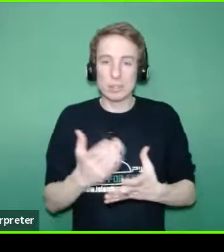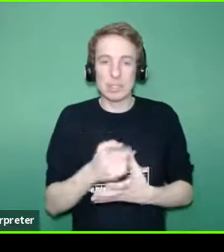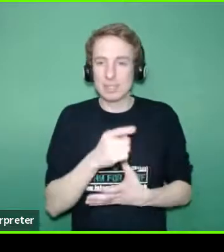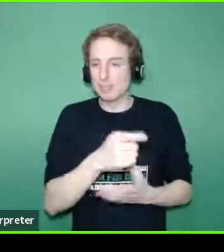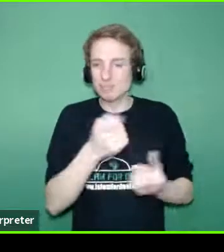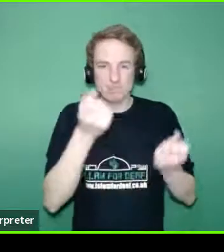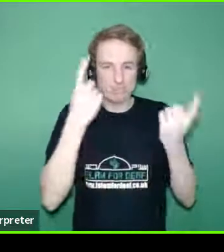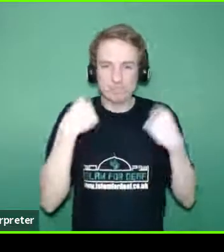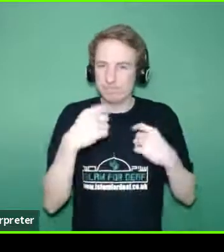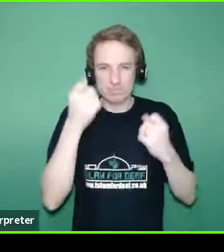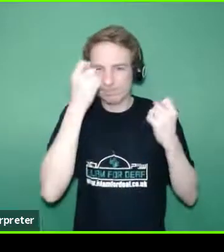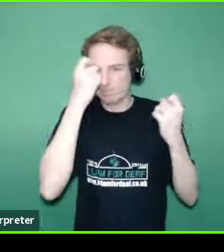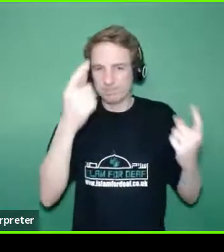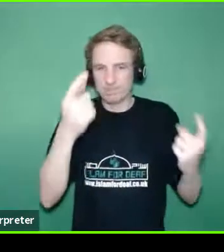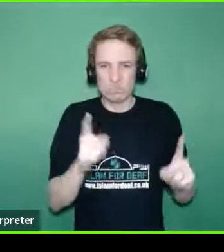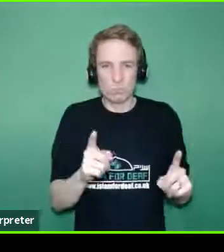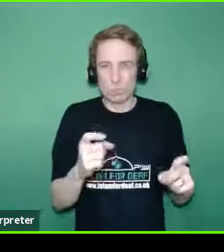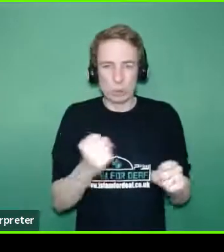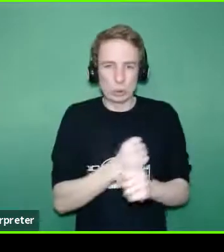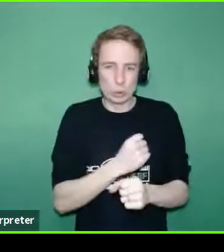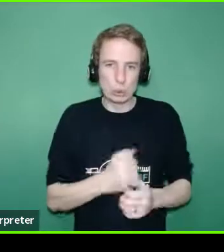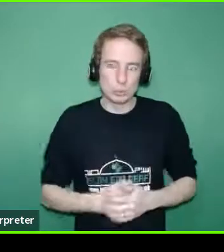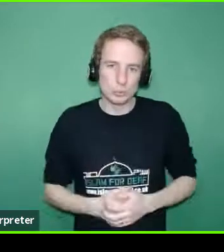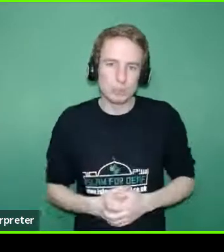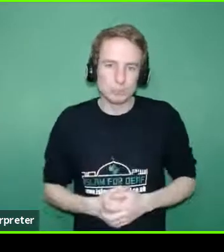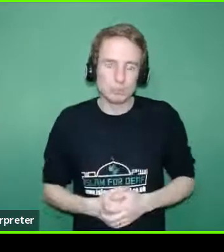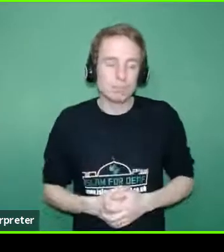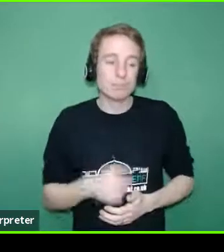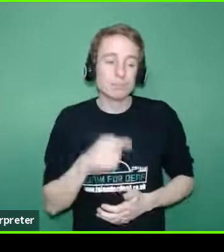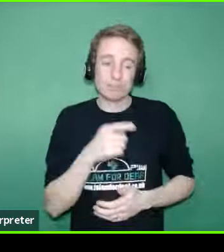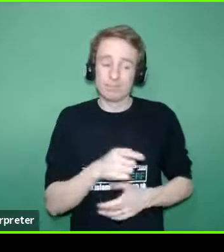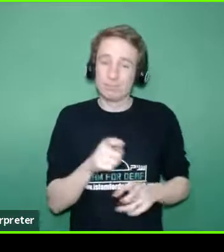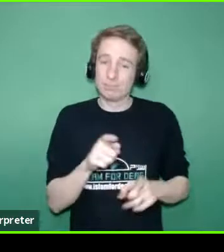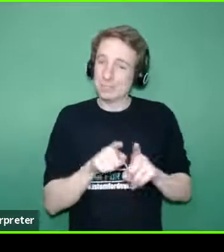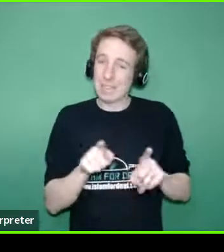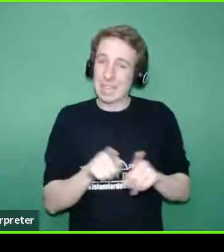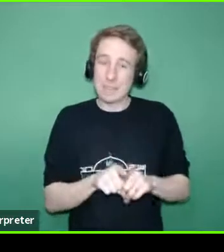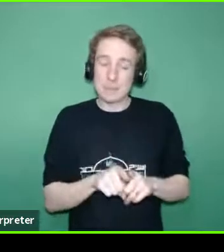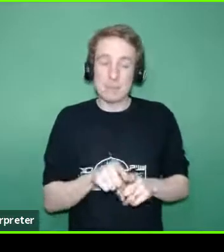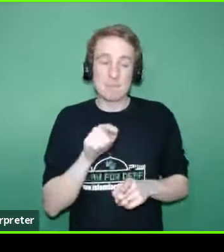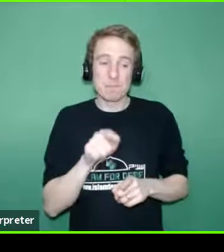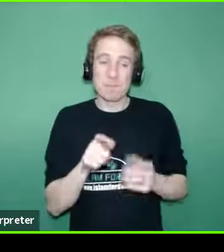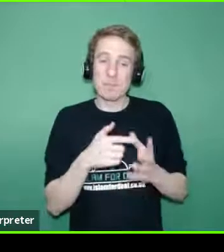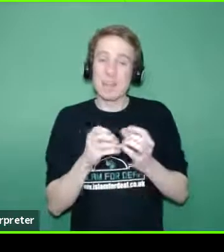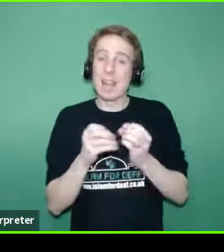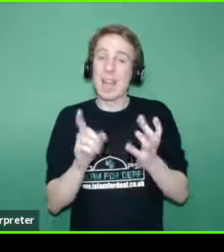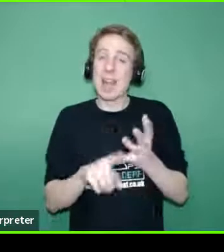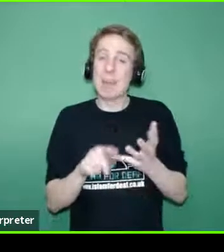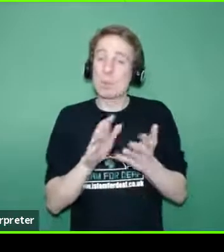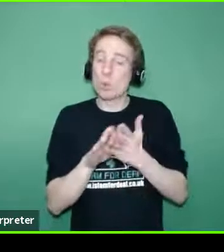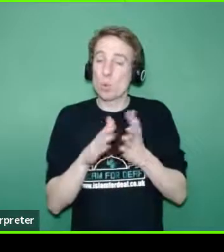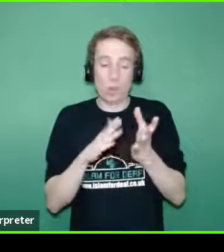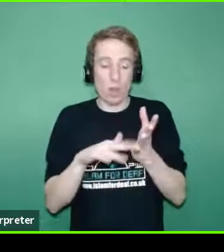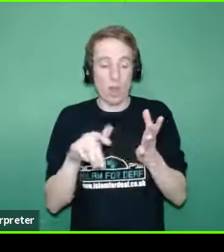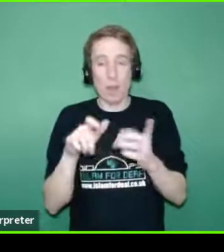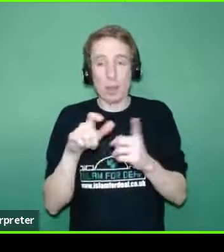thing is that they grab onto. This is like the status of Abu Hamid.